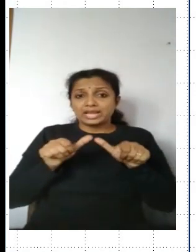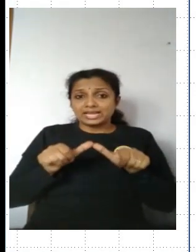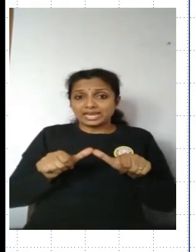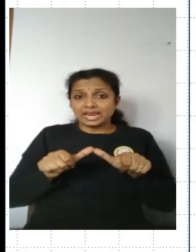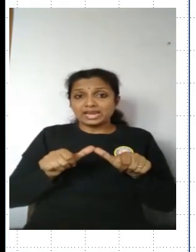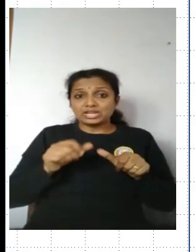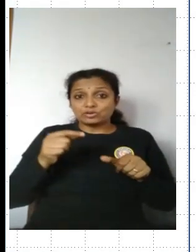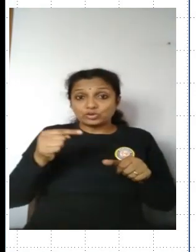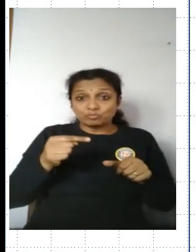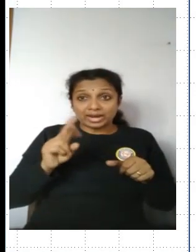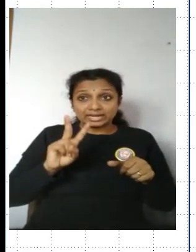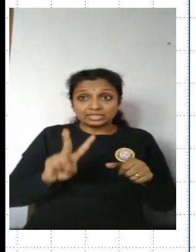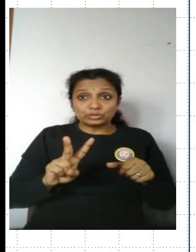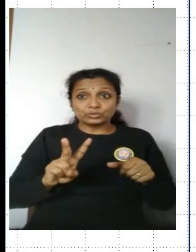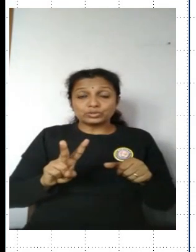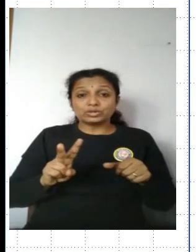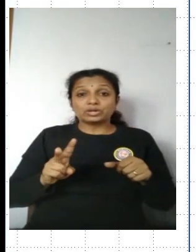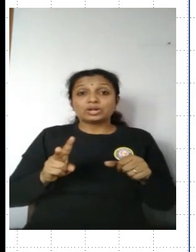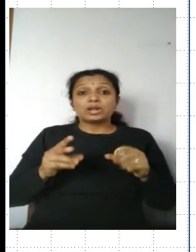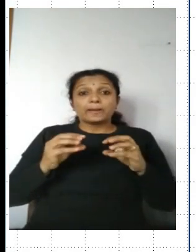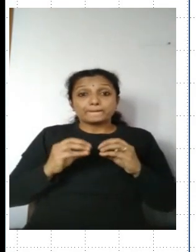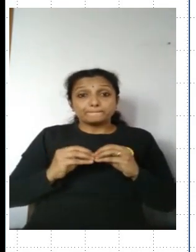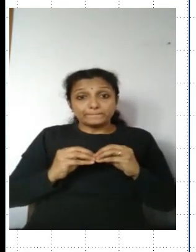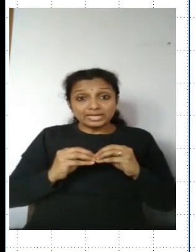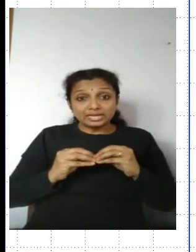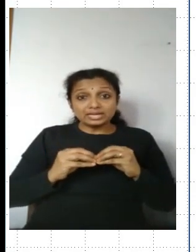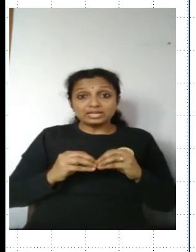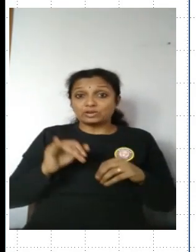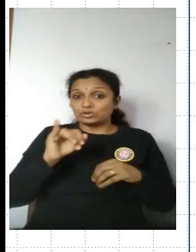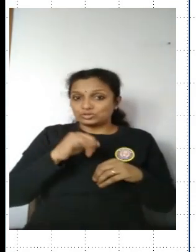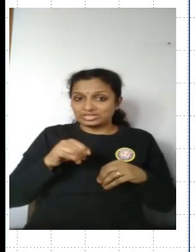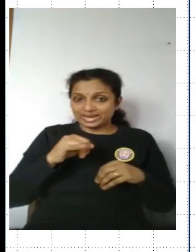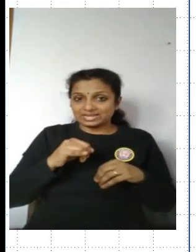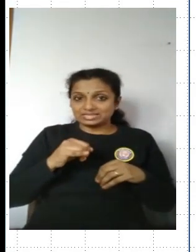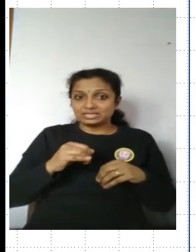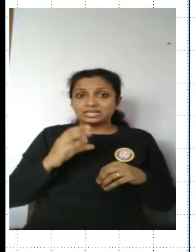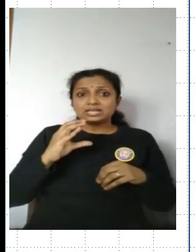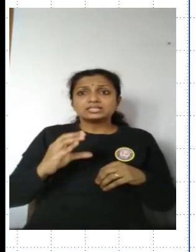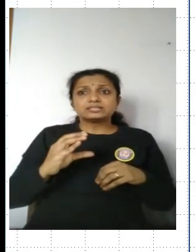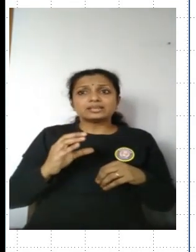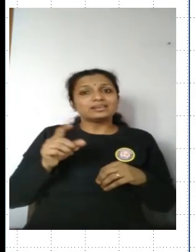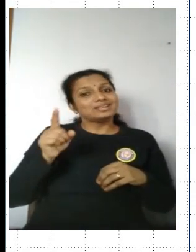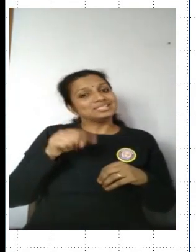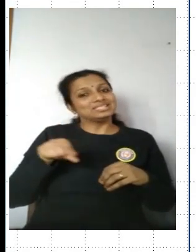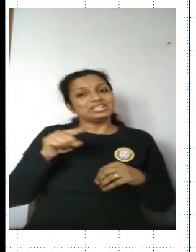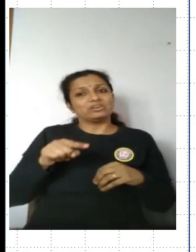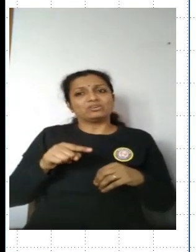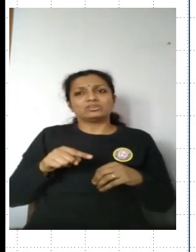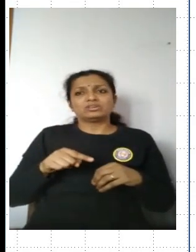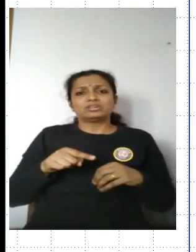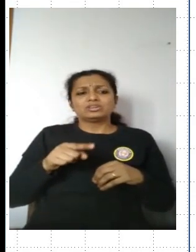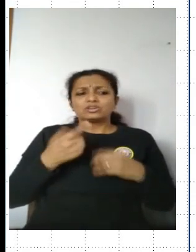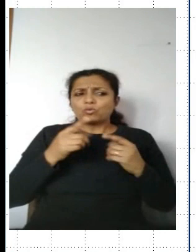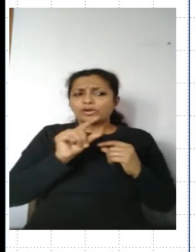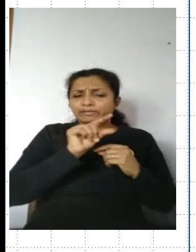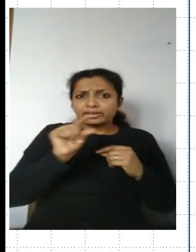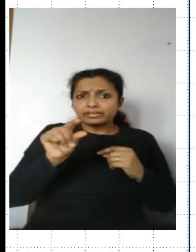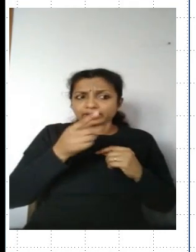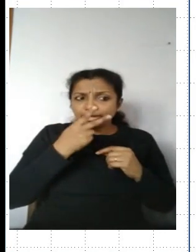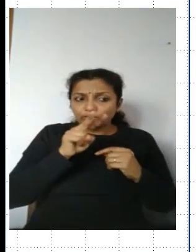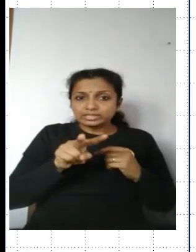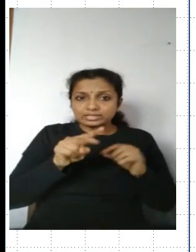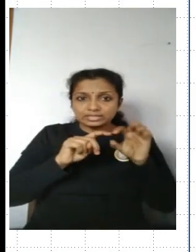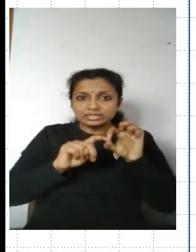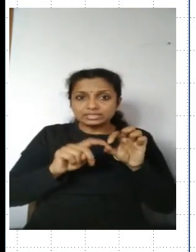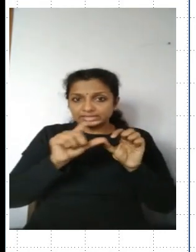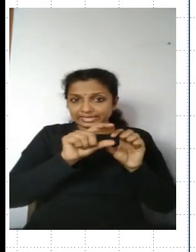We get a is equal to minus 2, b is equal to 6, c is equal to 0. Whatever the given equation is, you